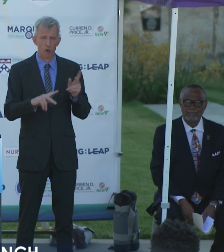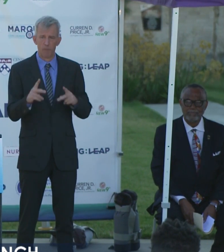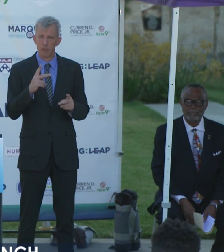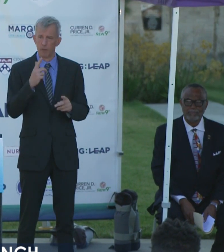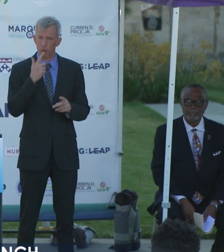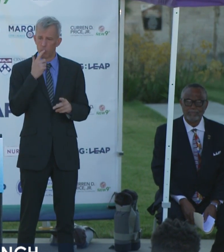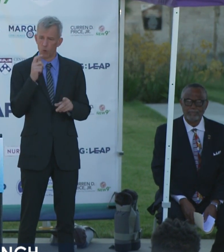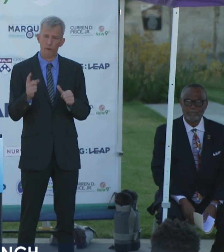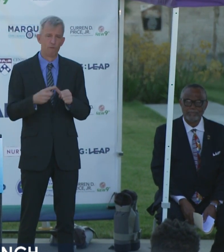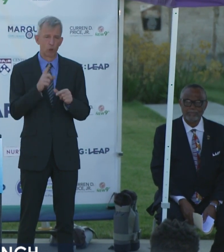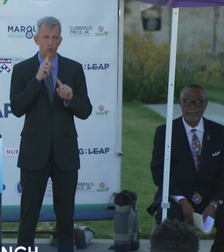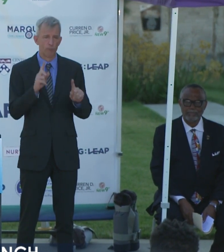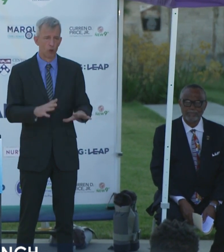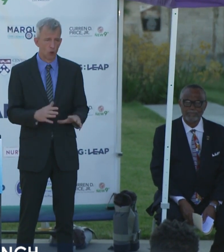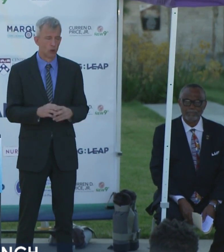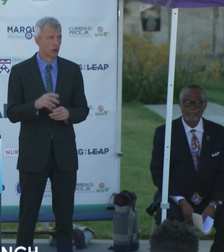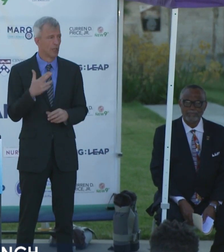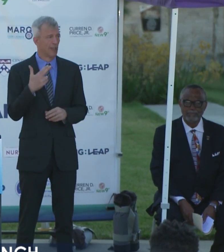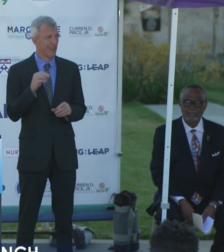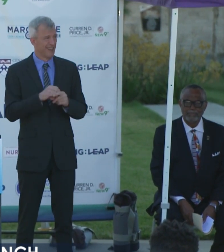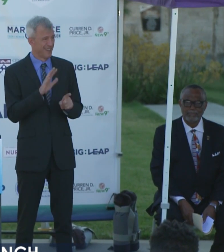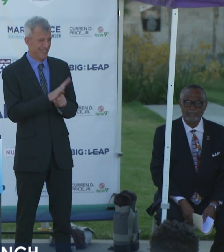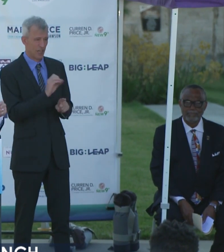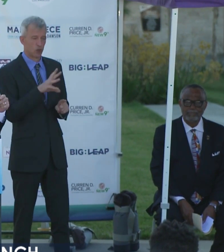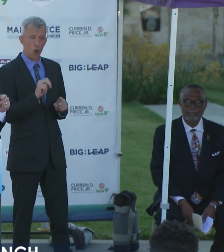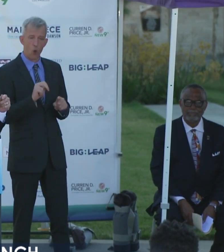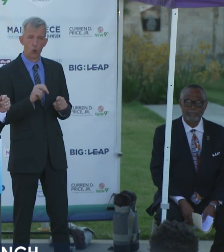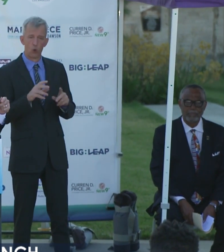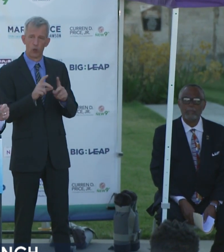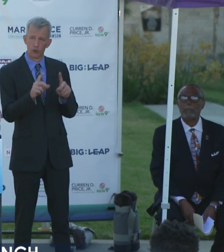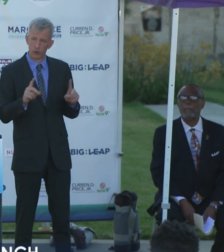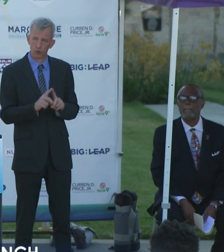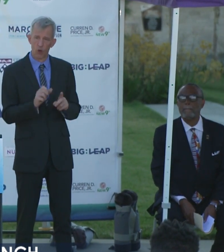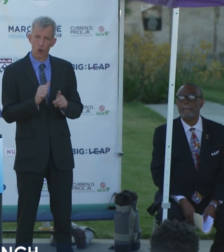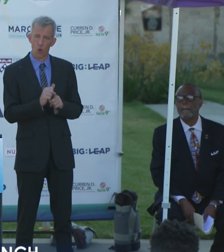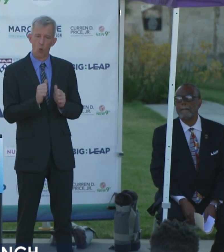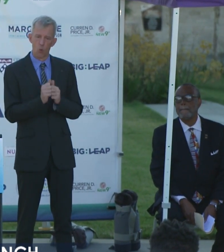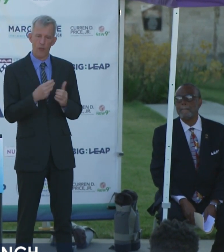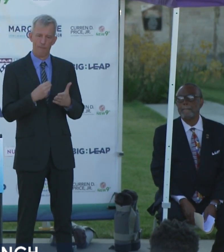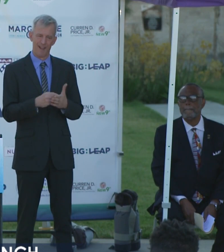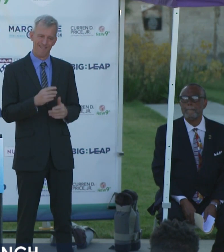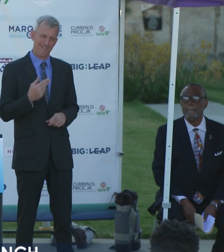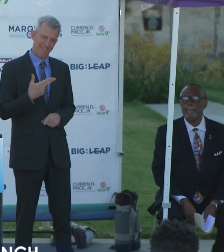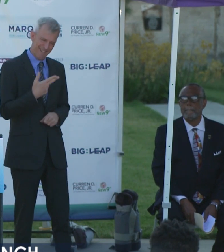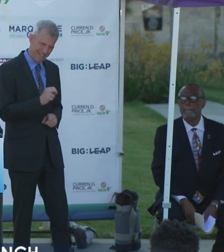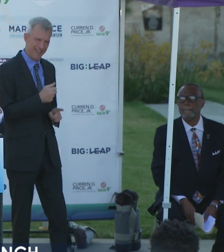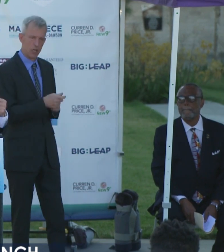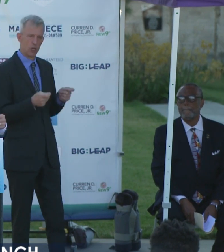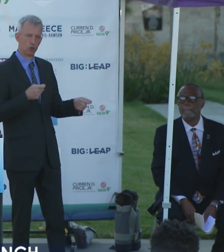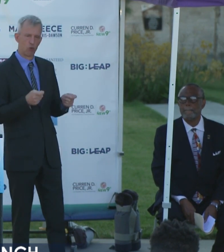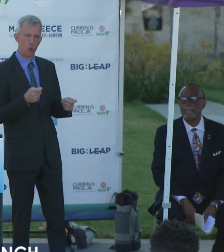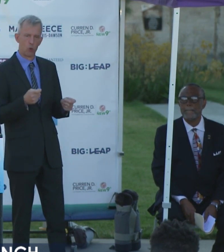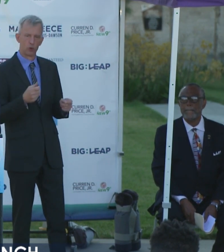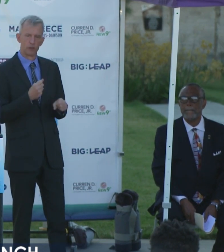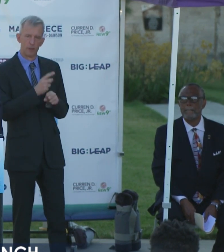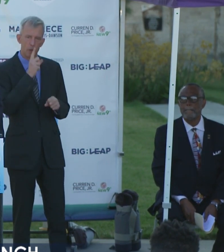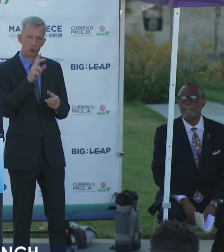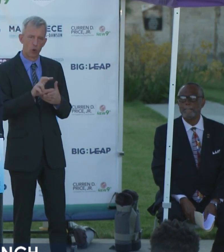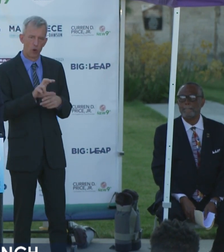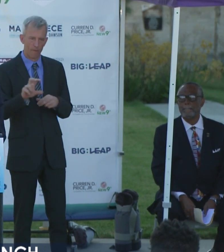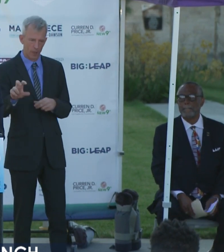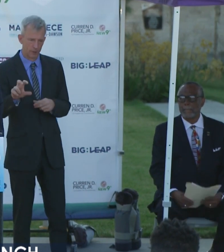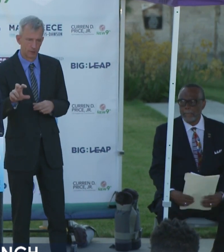end poverty. He's stepping up in his own district with discretionary dollars that he controlled too to make this even a bigger leap. Please